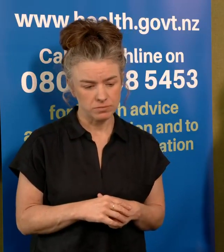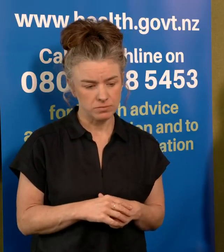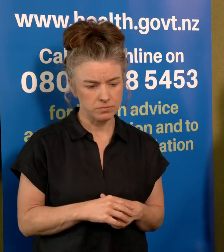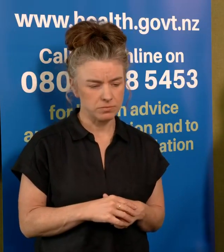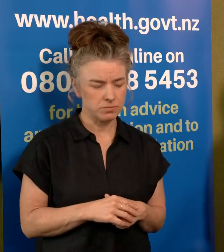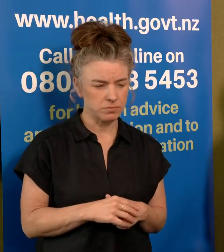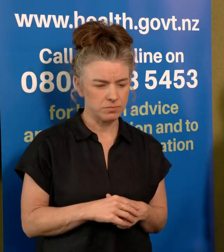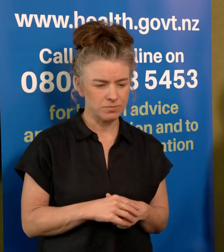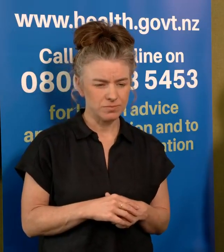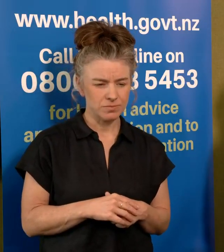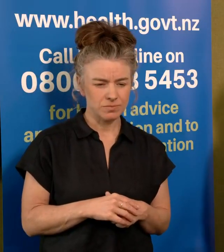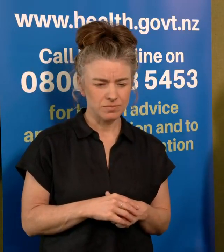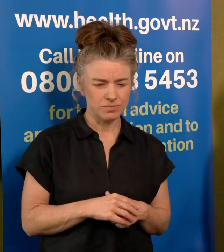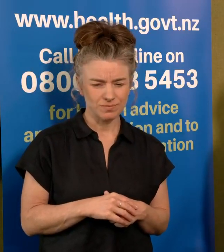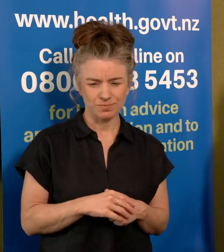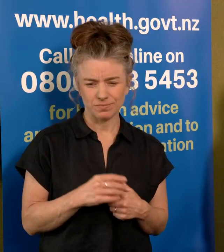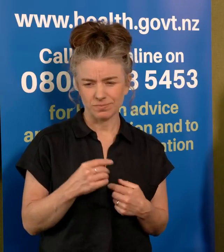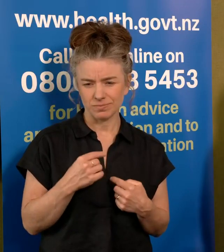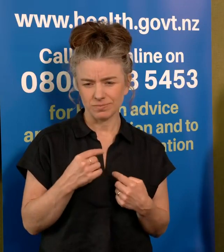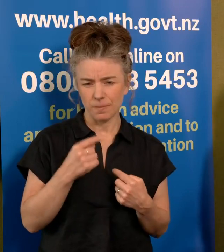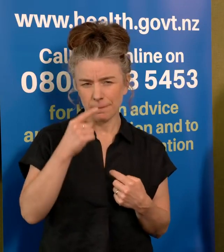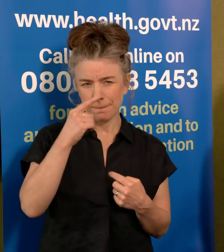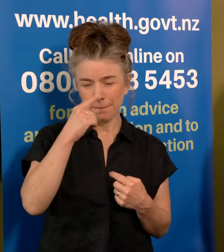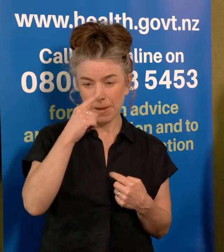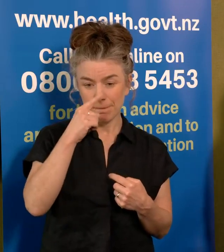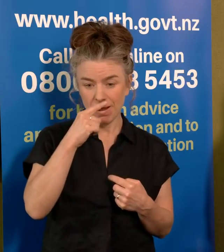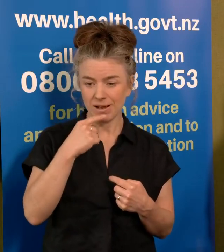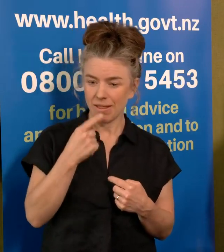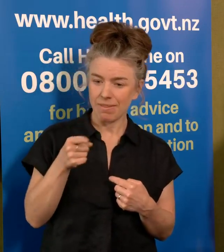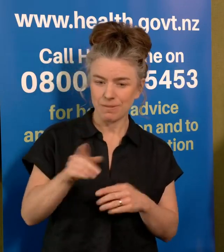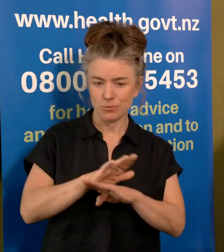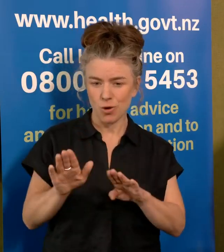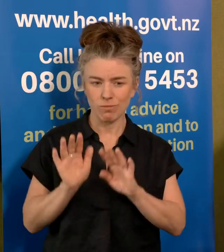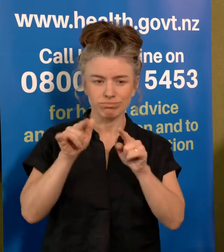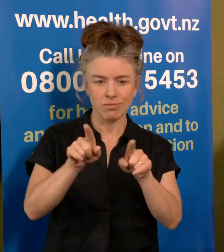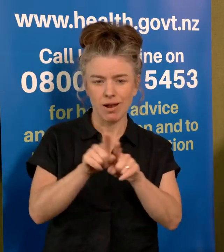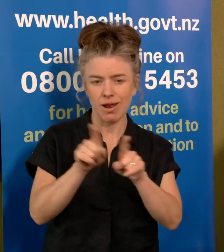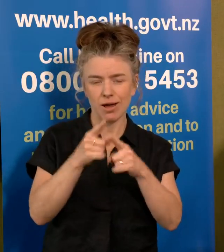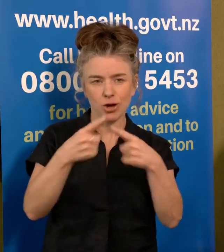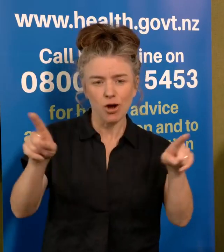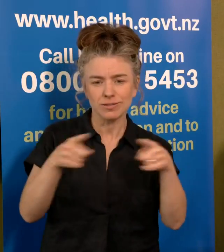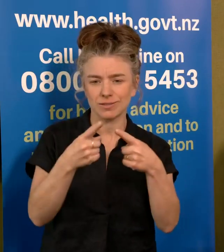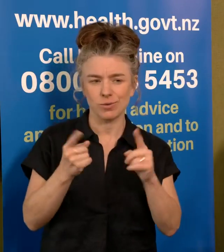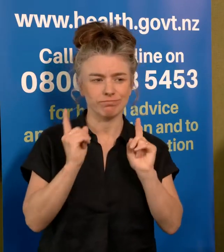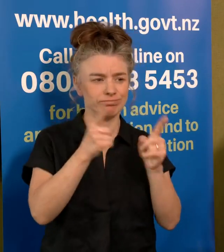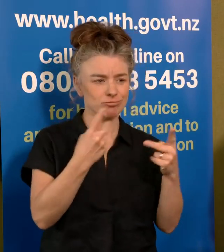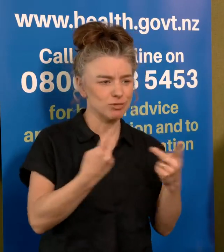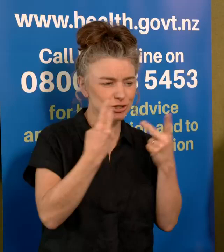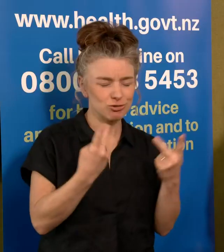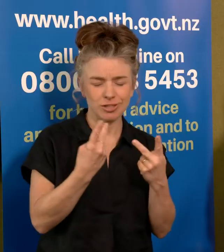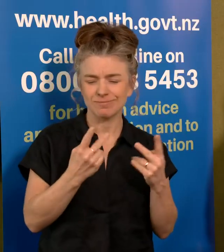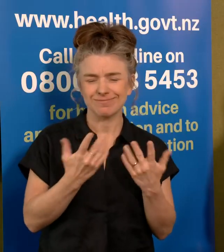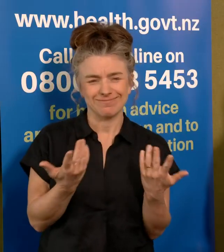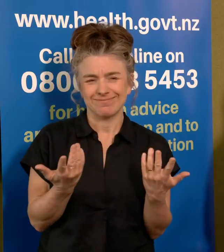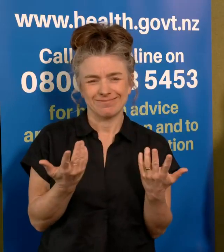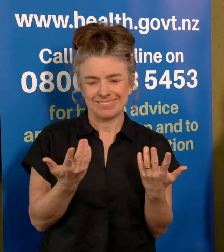things like, don't go into a crowded space, because what's the definition of that? I think what's going to be really, really important is having sensible